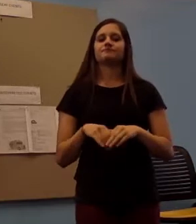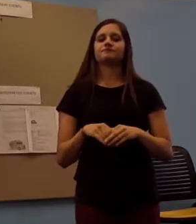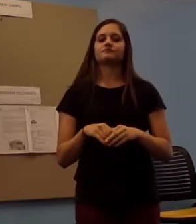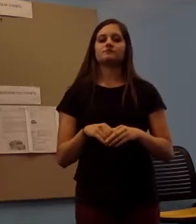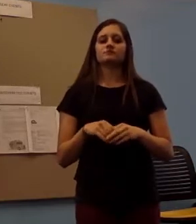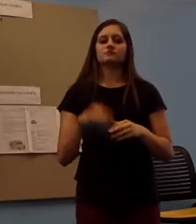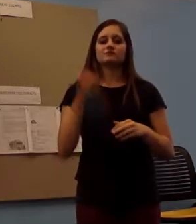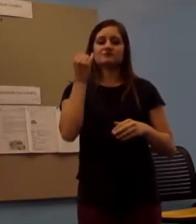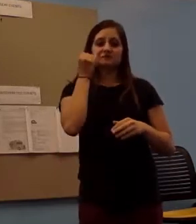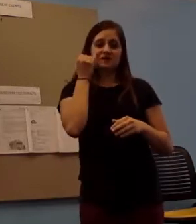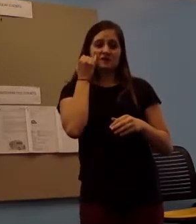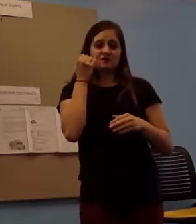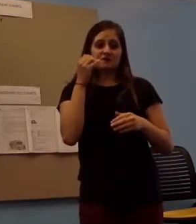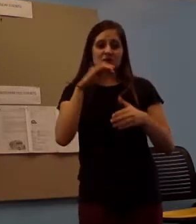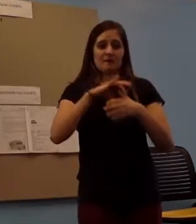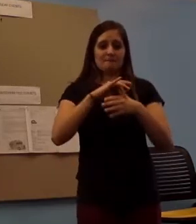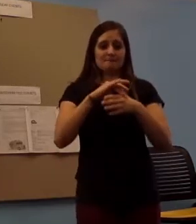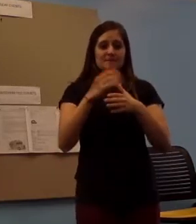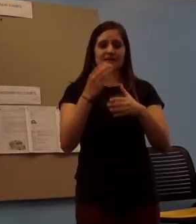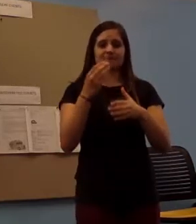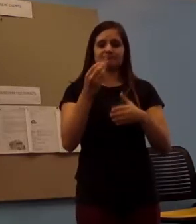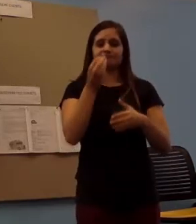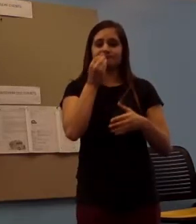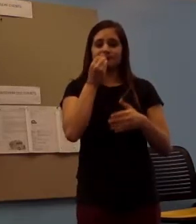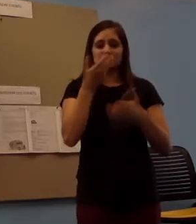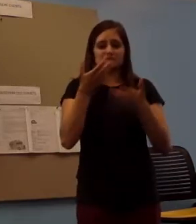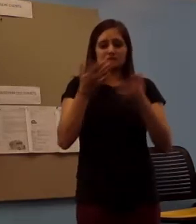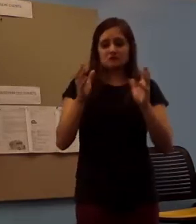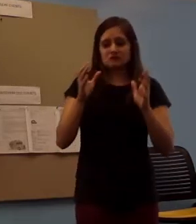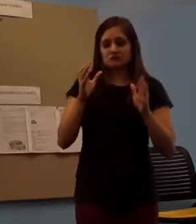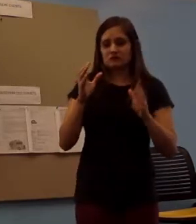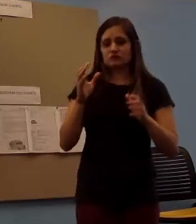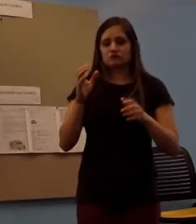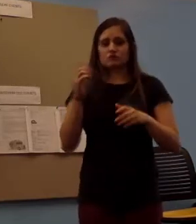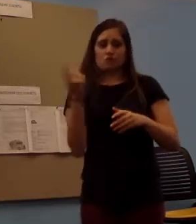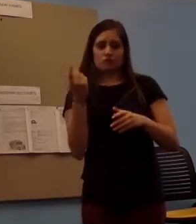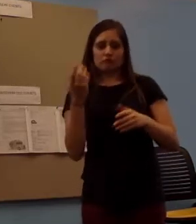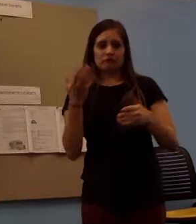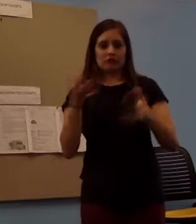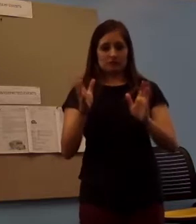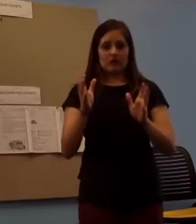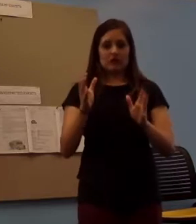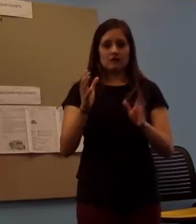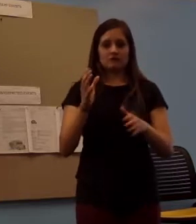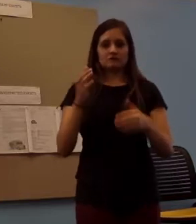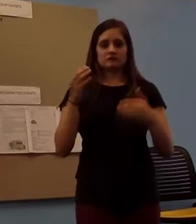herbivores, and they would eat all the plants. So you need this system to be able to continue on.